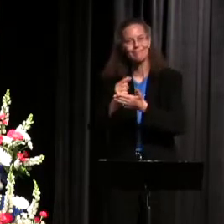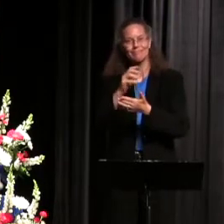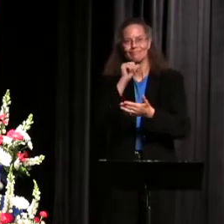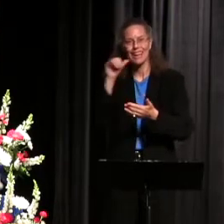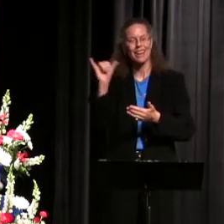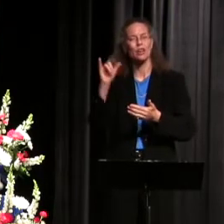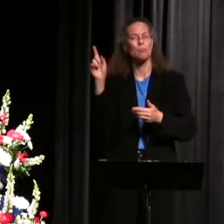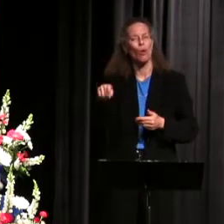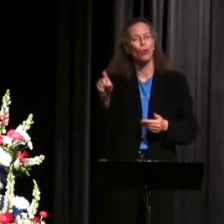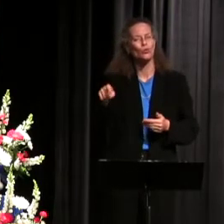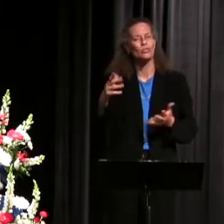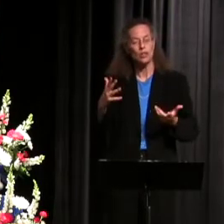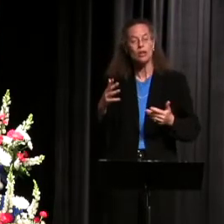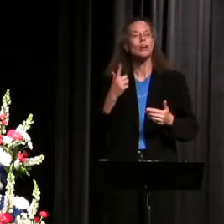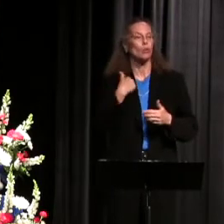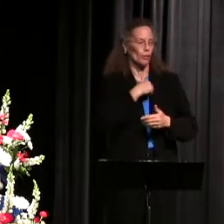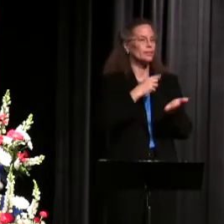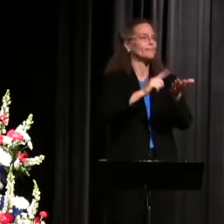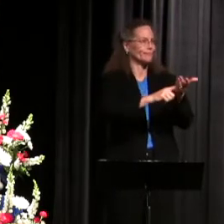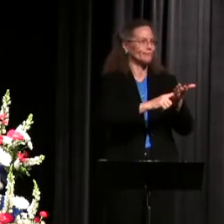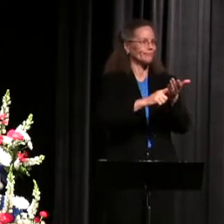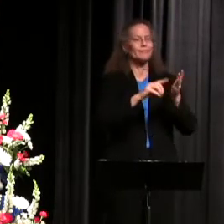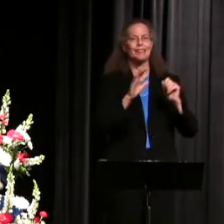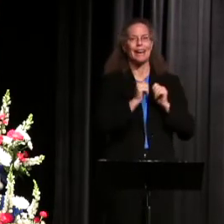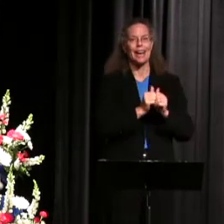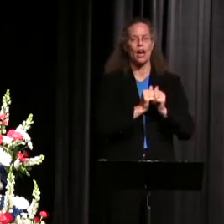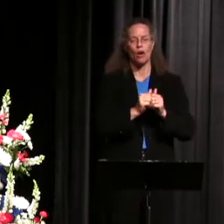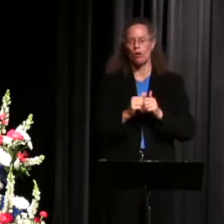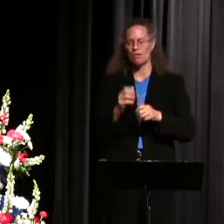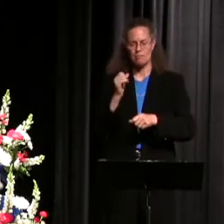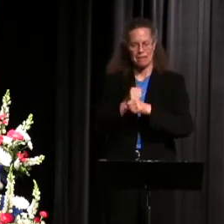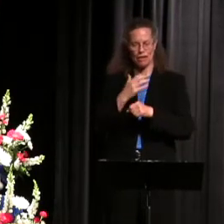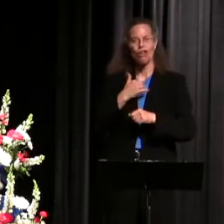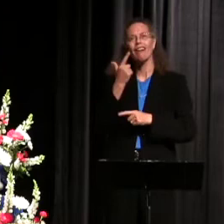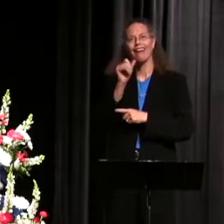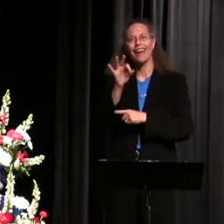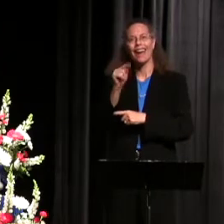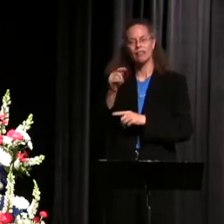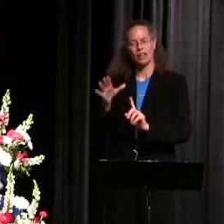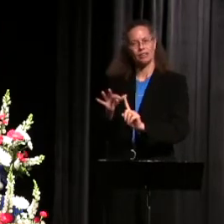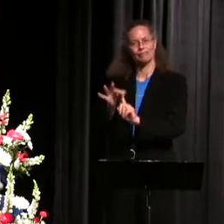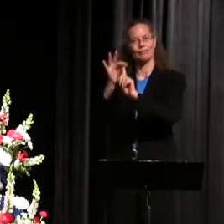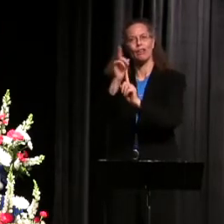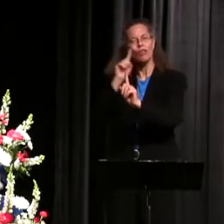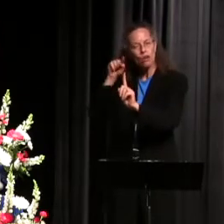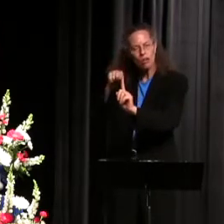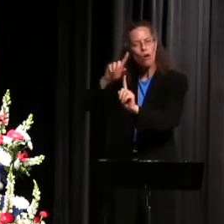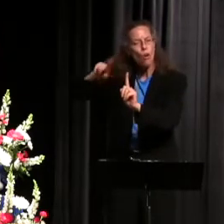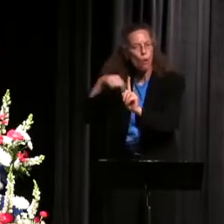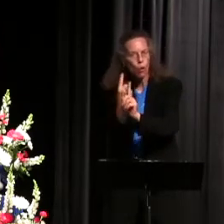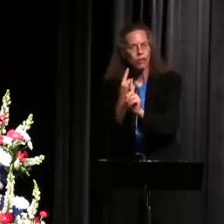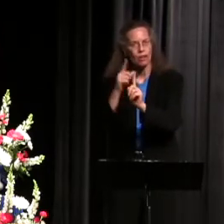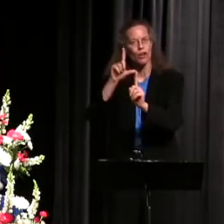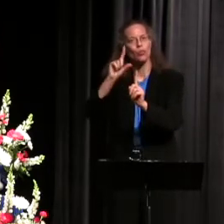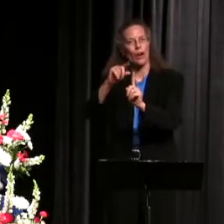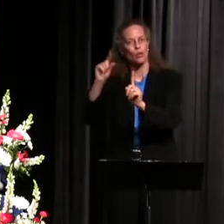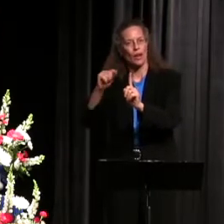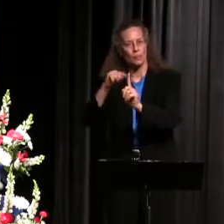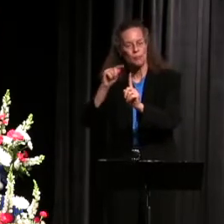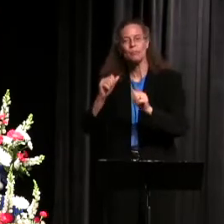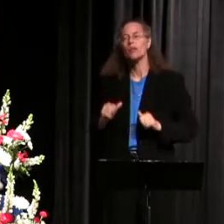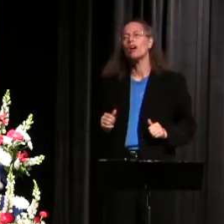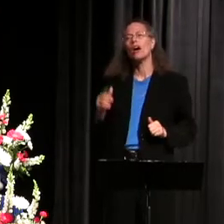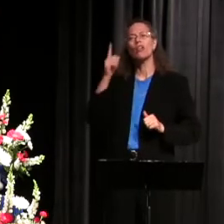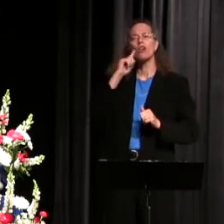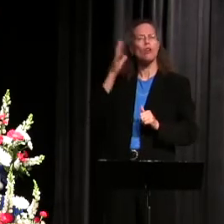the class officers and I had a conversation on how we can make the class gift unique to only the class of 2020. And we thought, why